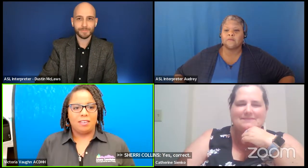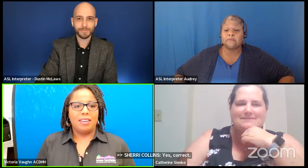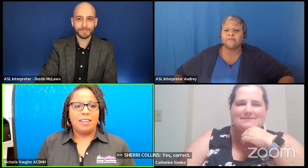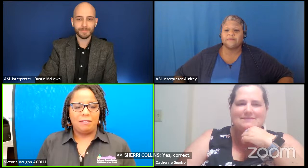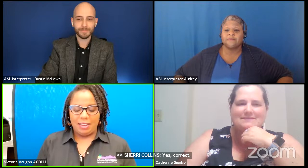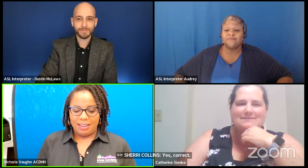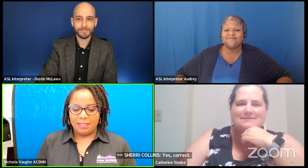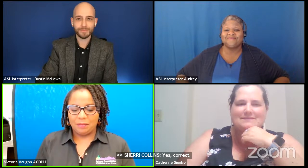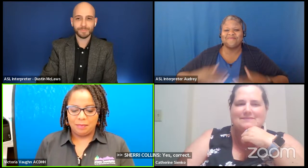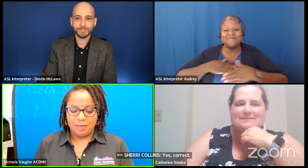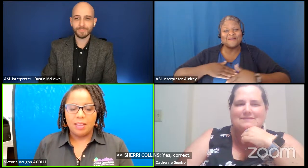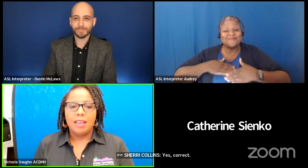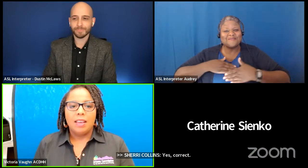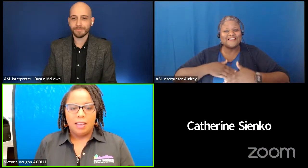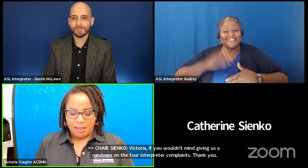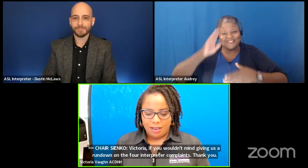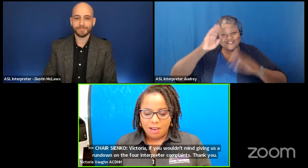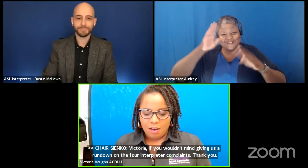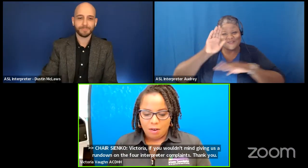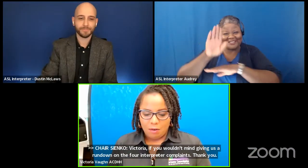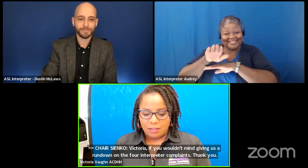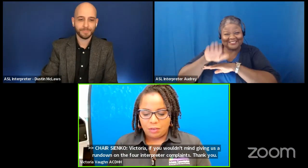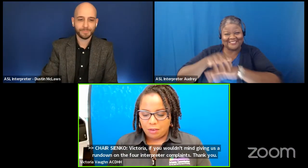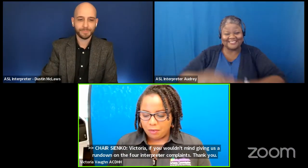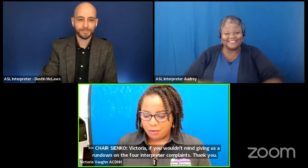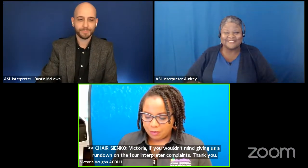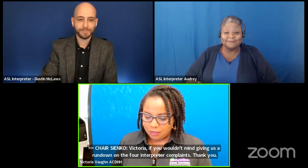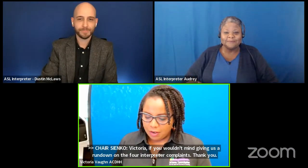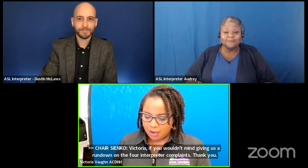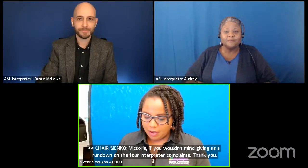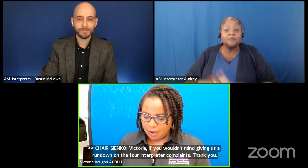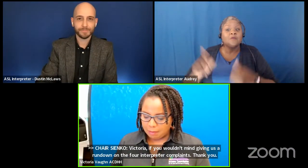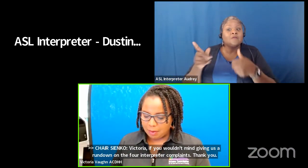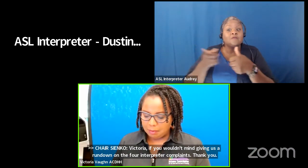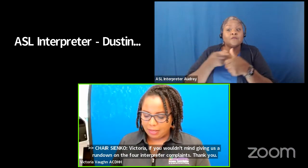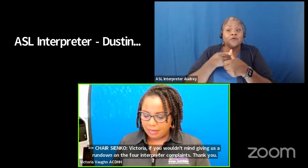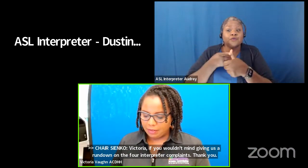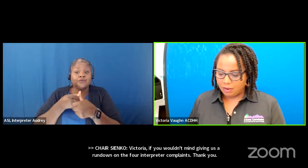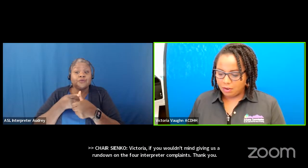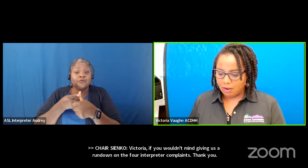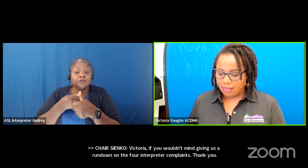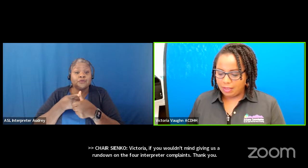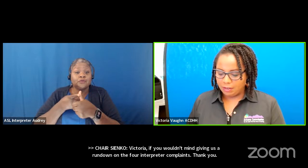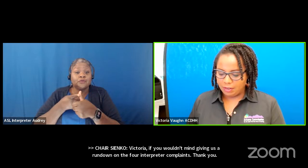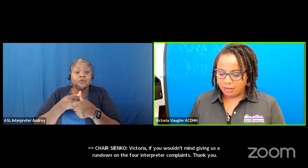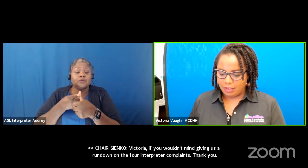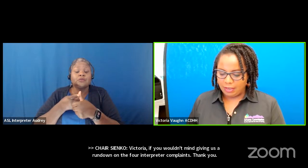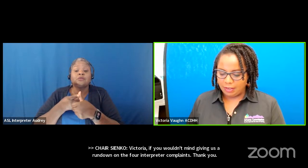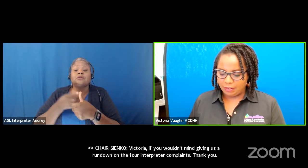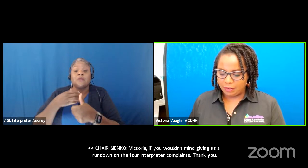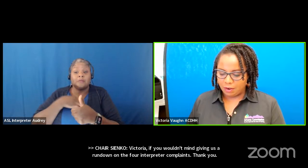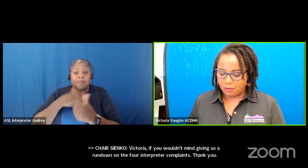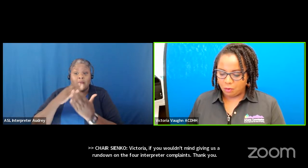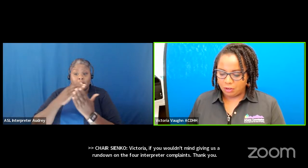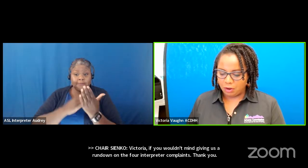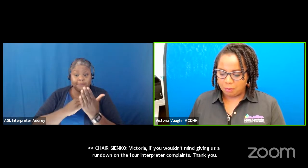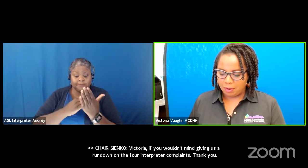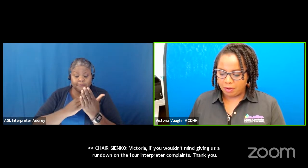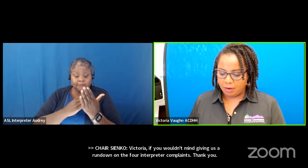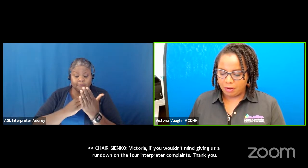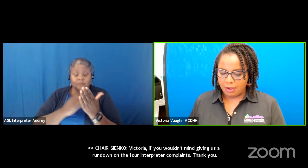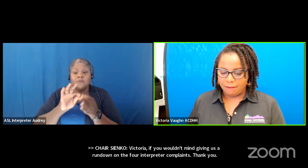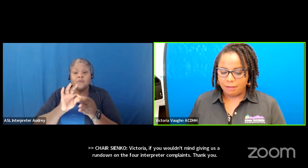My pleasure. Good evening. All right, so the first complaint on the agenda is